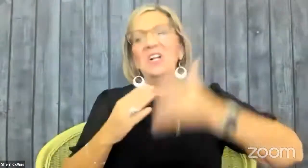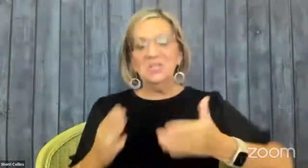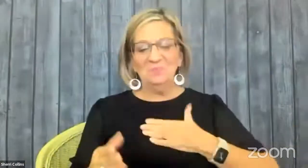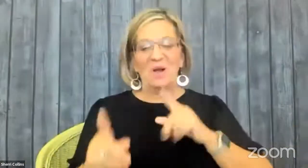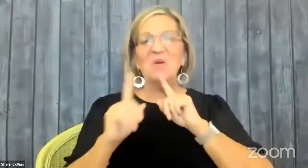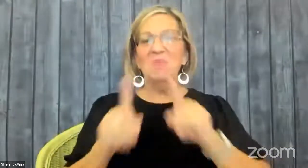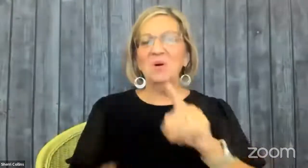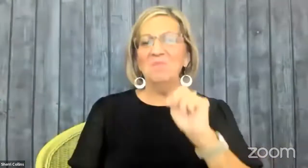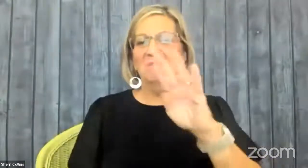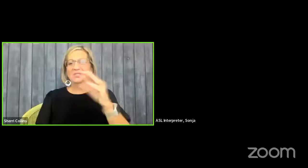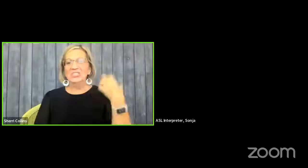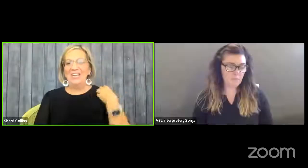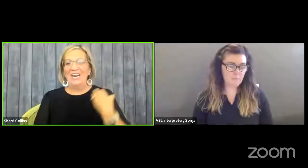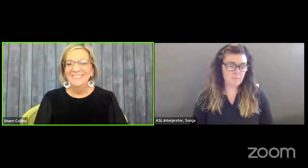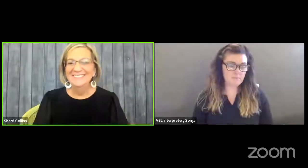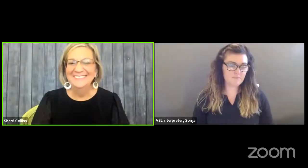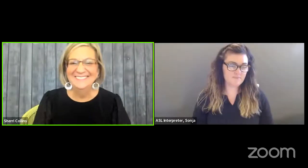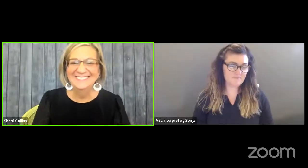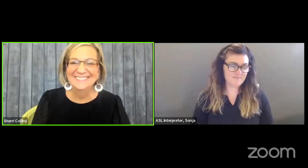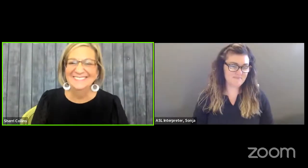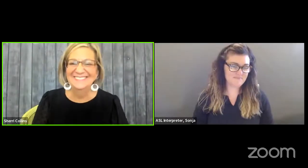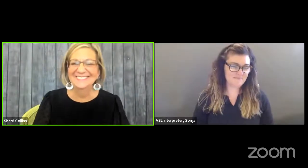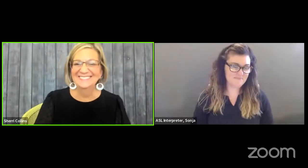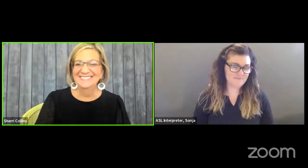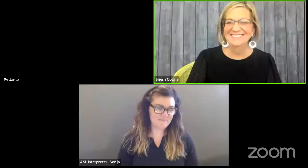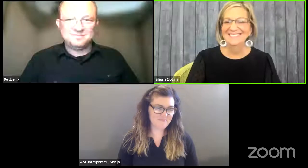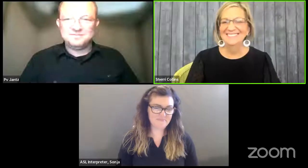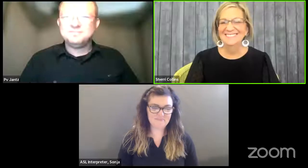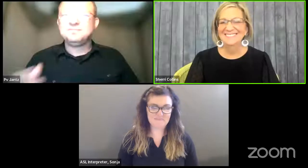That concludes my report, Mr. Chair.